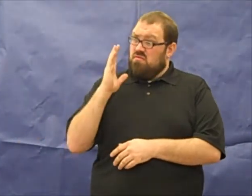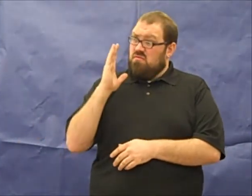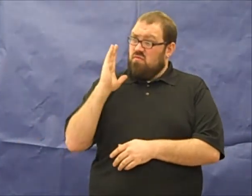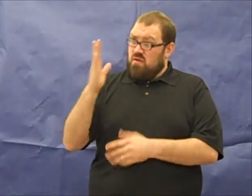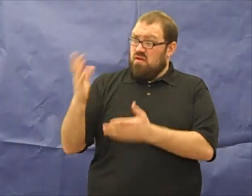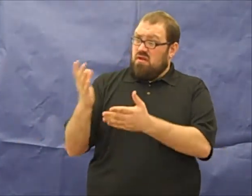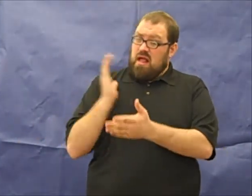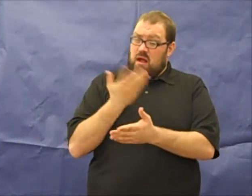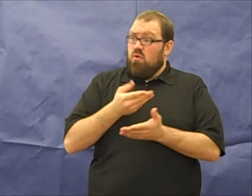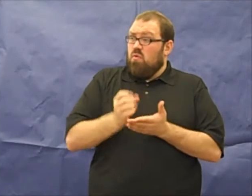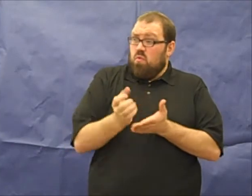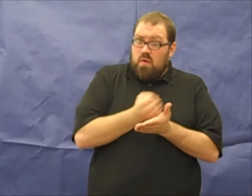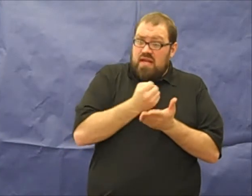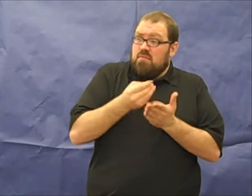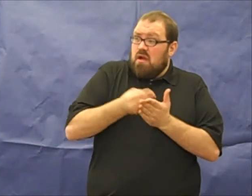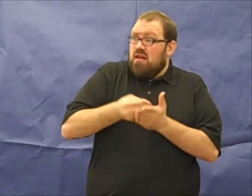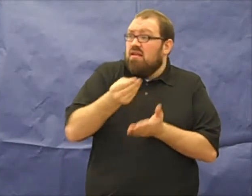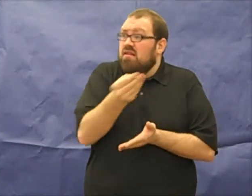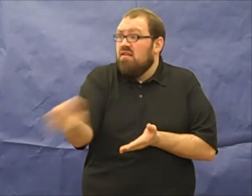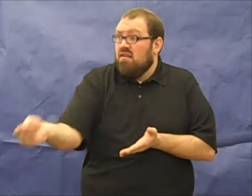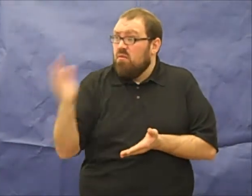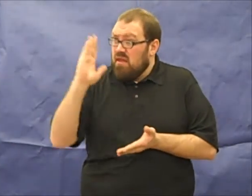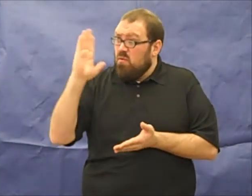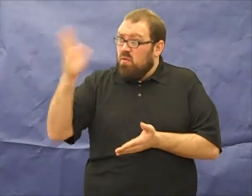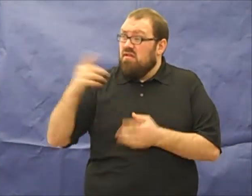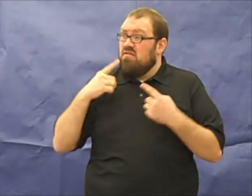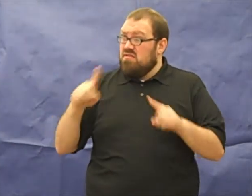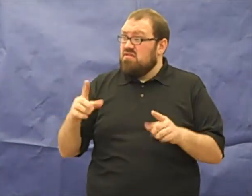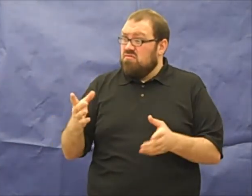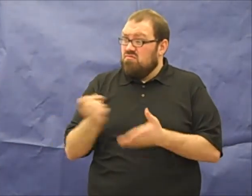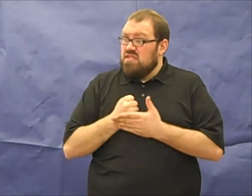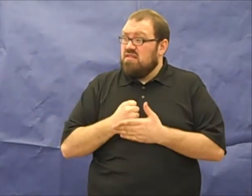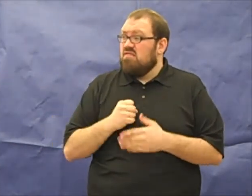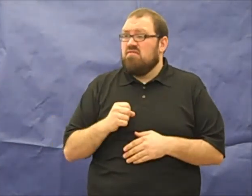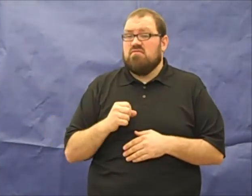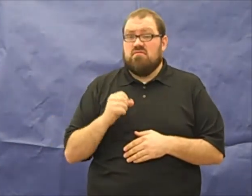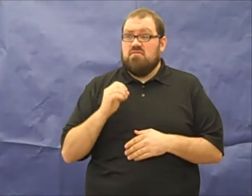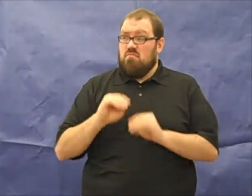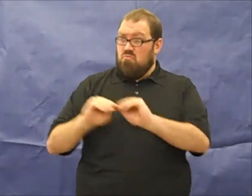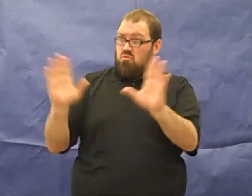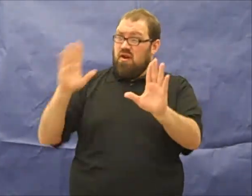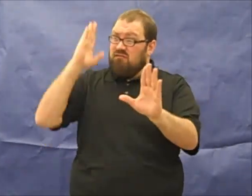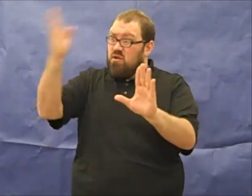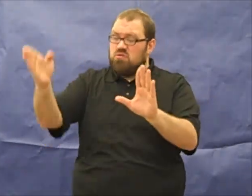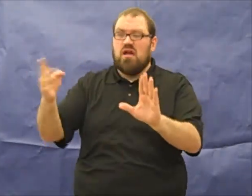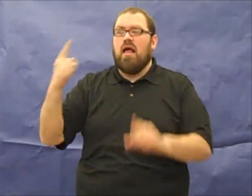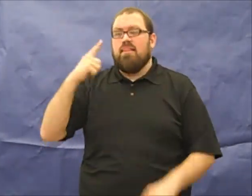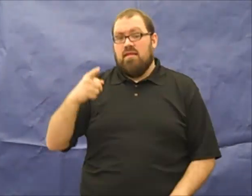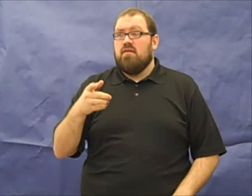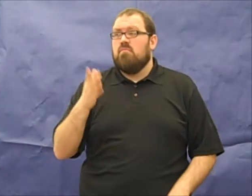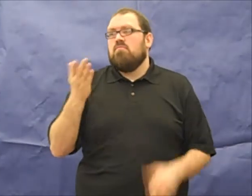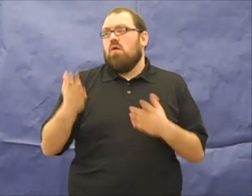winnings? Do you think I gave them a bright future? Because I think they'll be lucky if they survive the